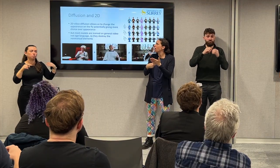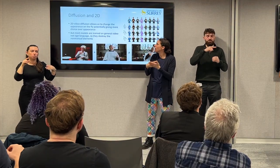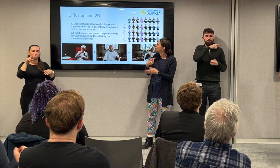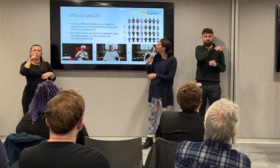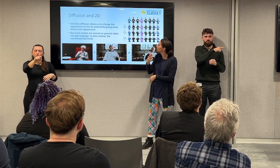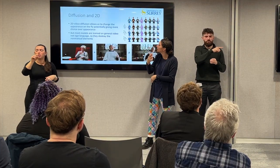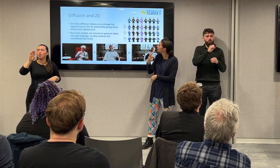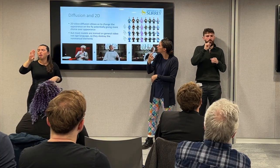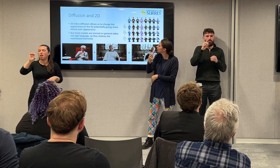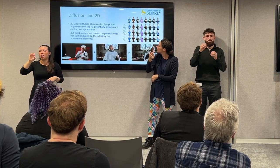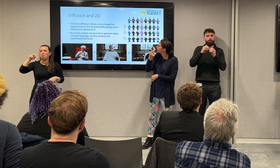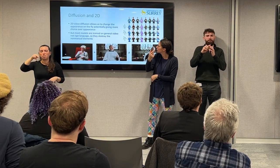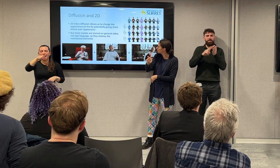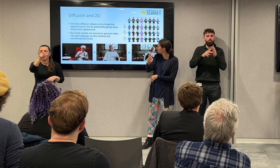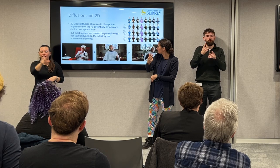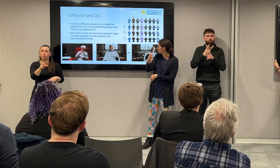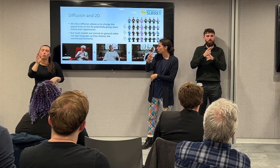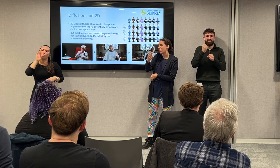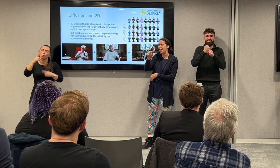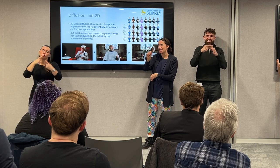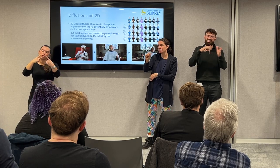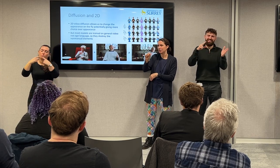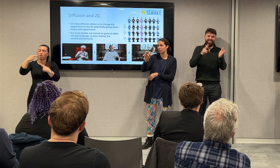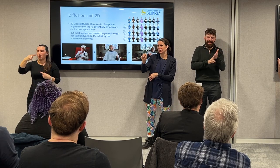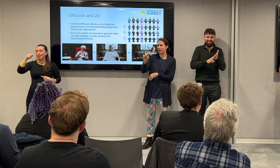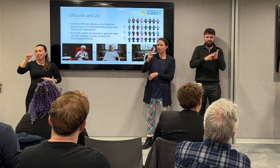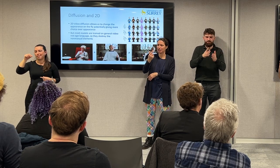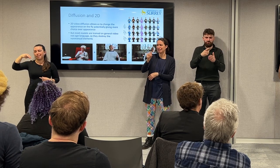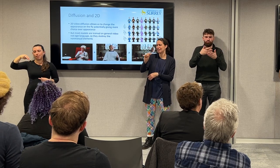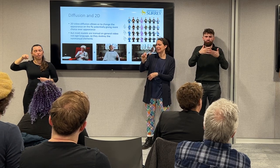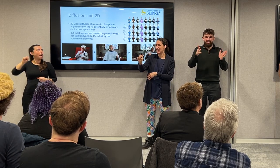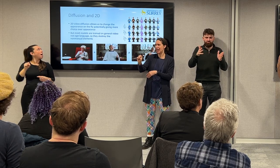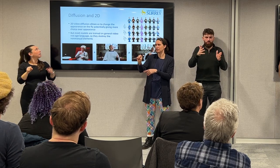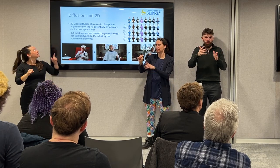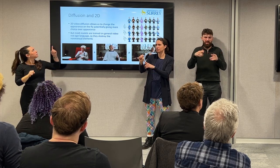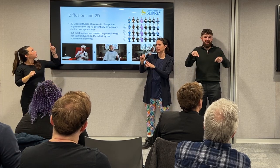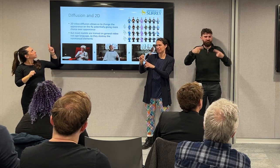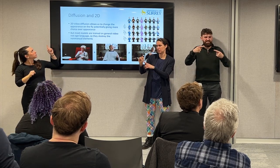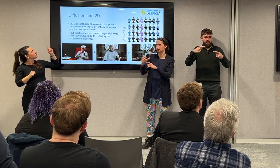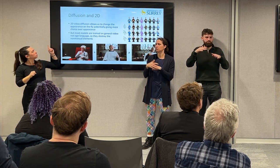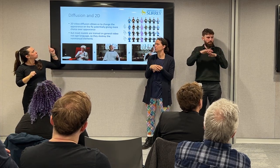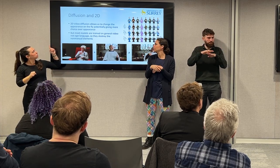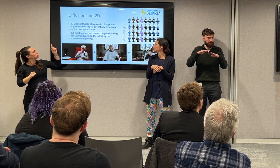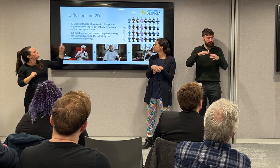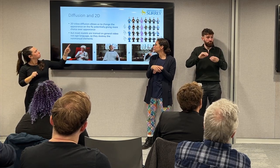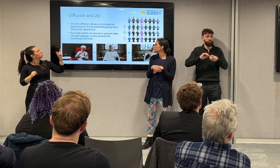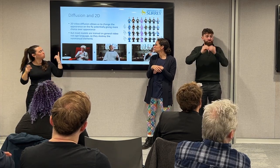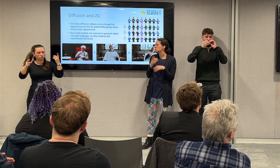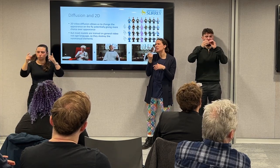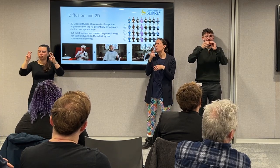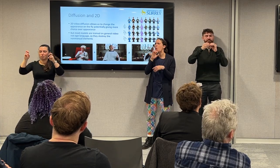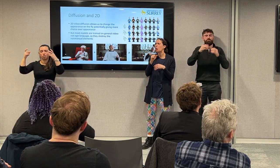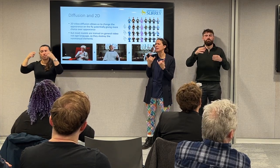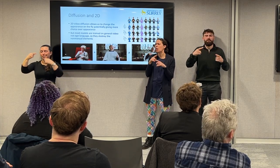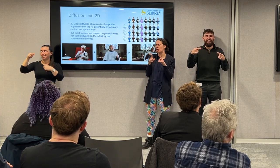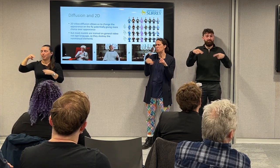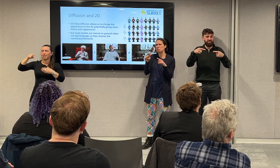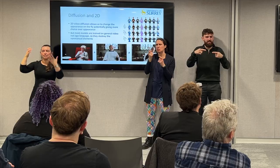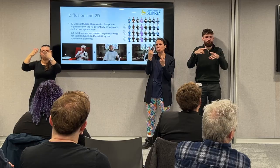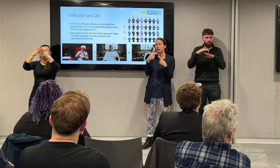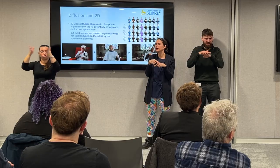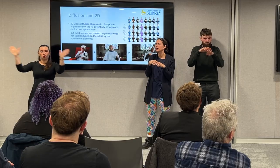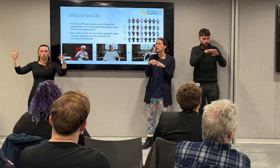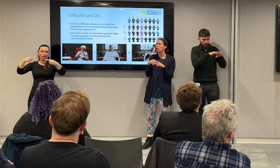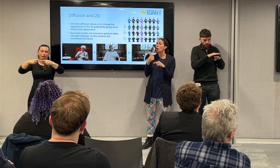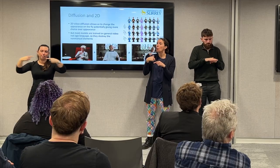generative adversarial networks, which are kind of a little bit old now, but it's understood technology. A lot of us are playing with things